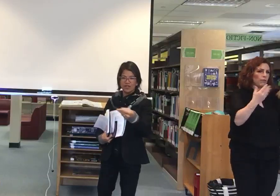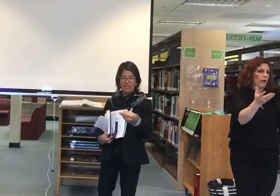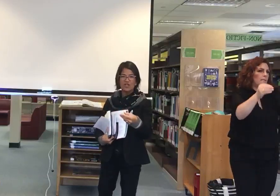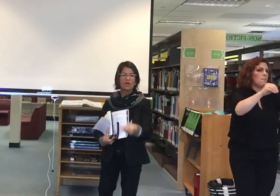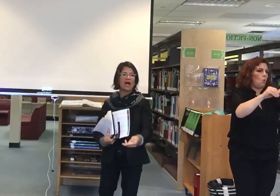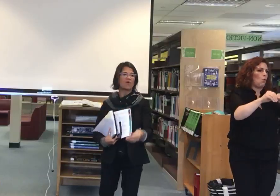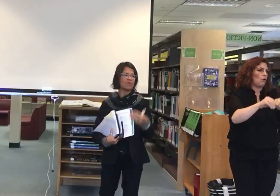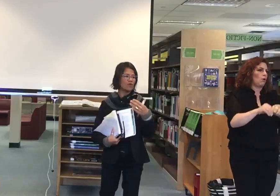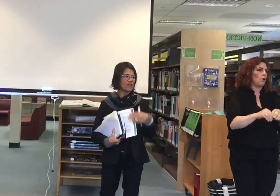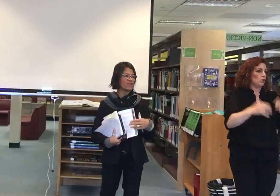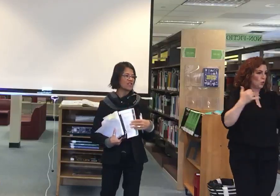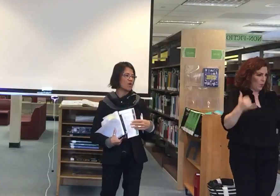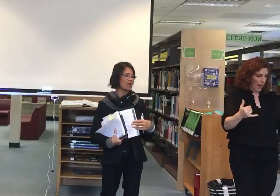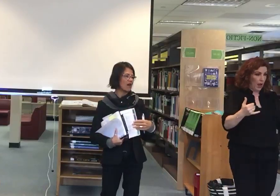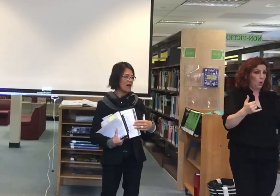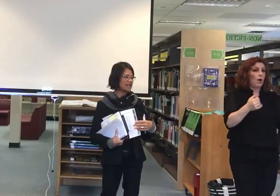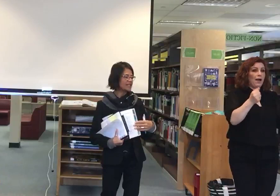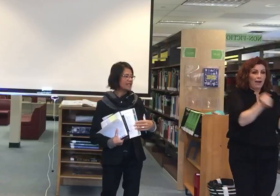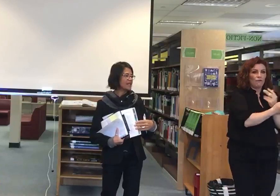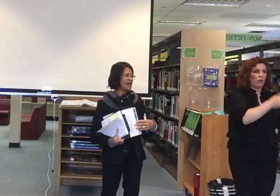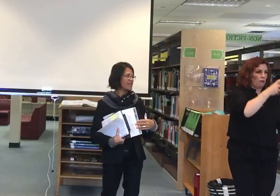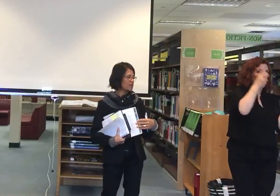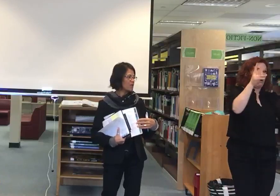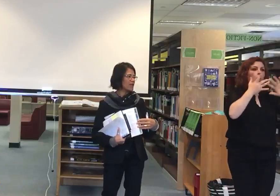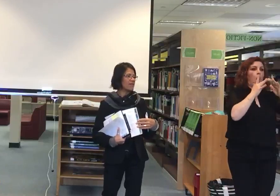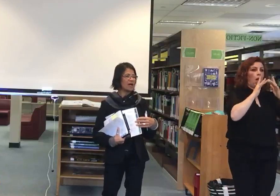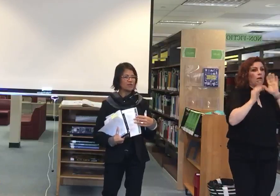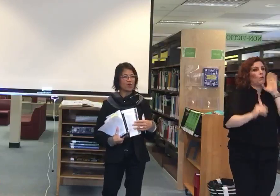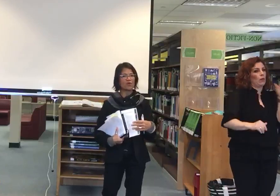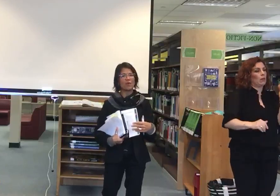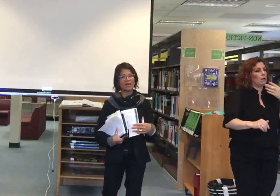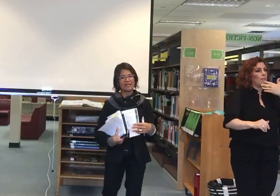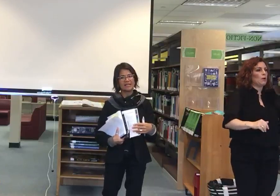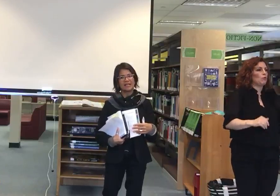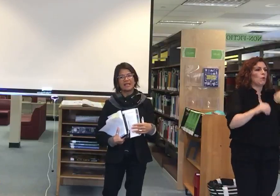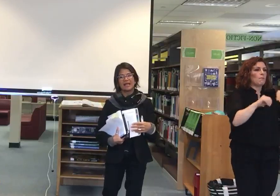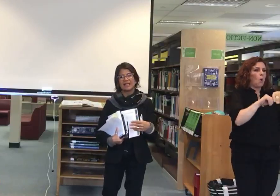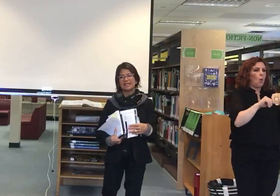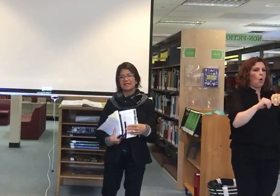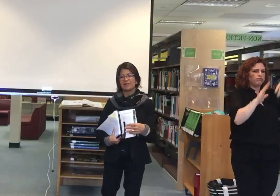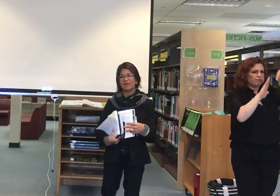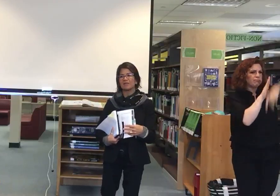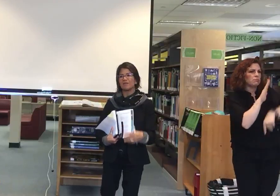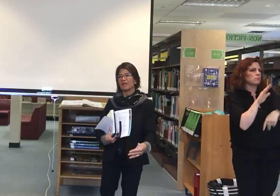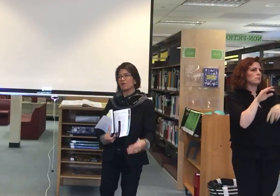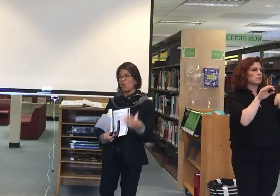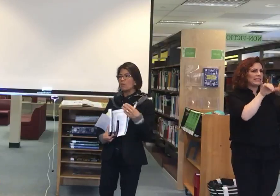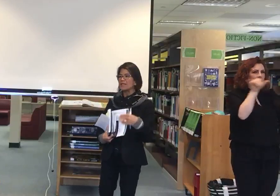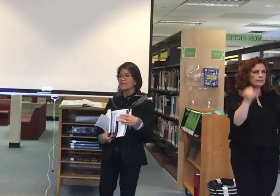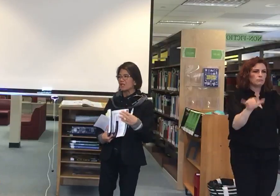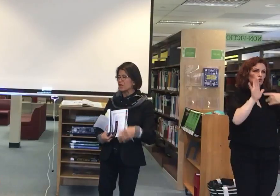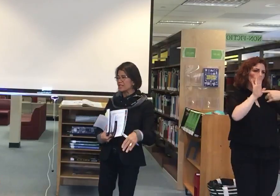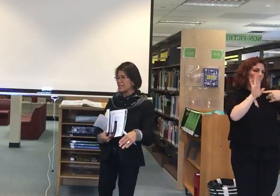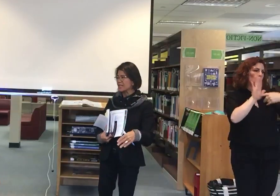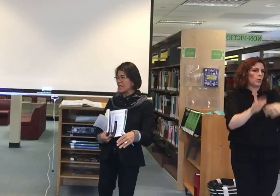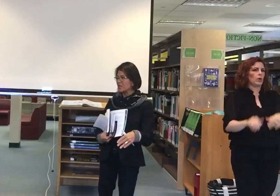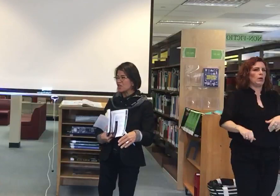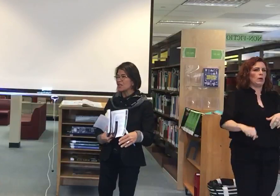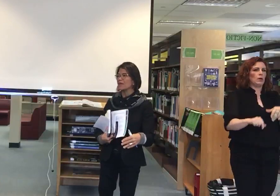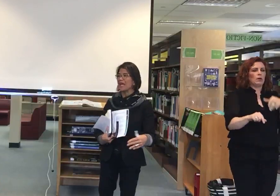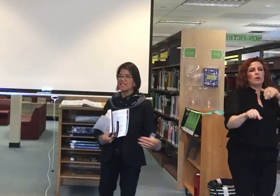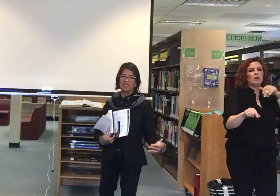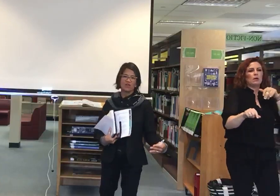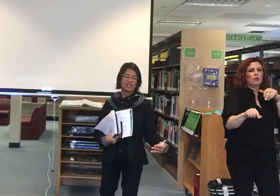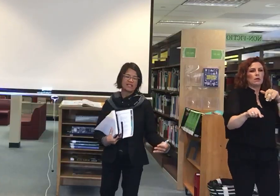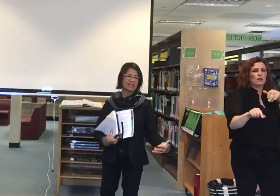in person. So now moving everything to online, I think will be a much more robust system. It won't be synchronistic in